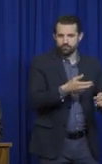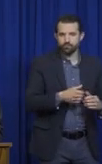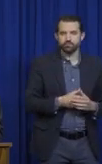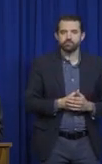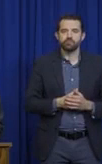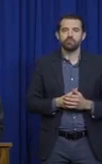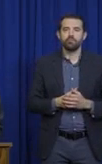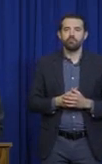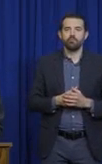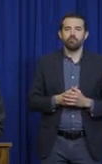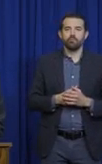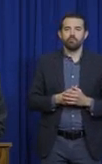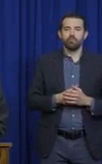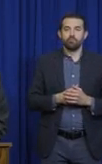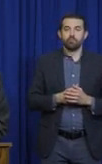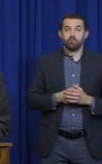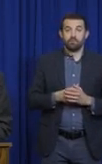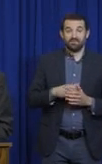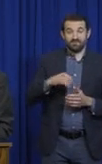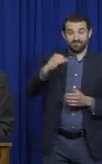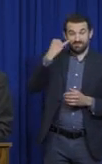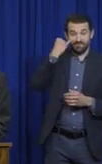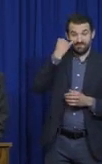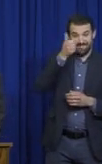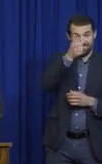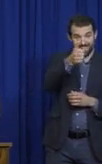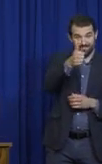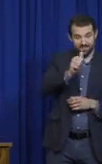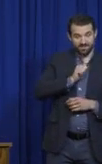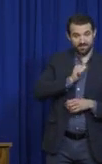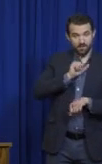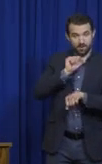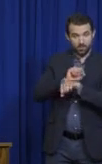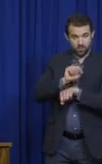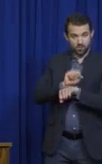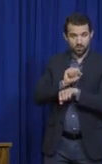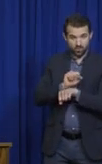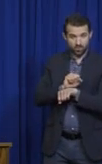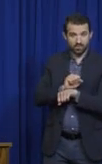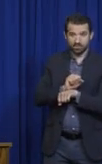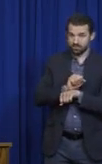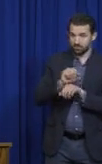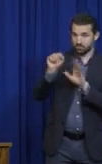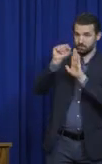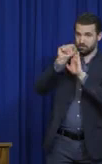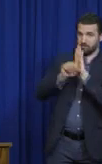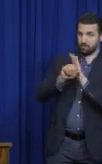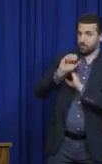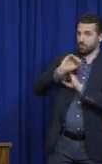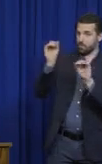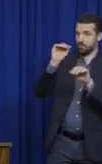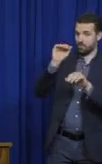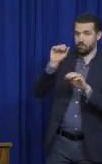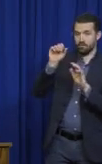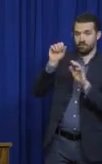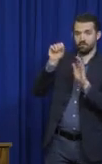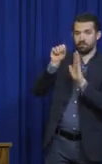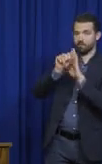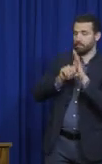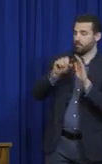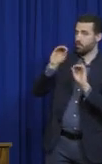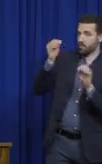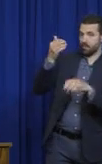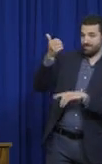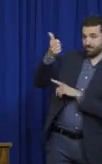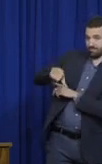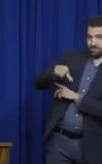if you are self-employed and were denied state unemployment benefits because self-employed people